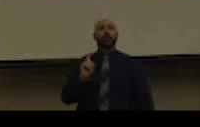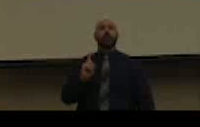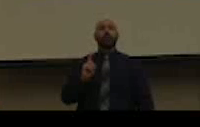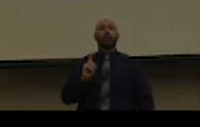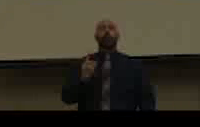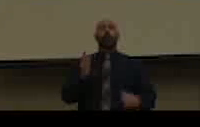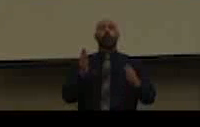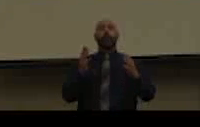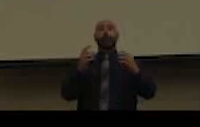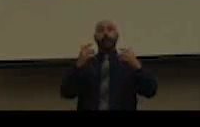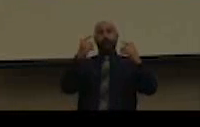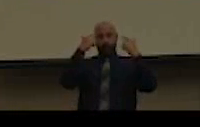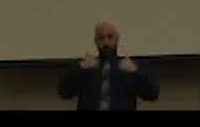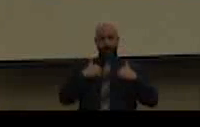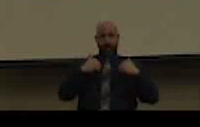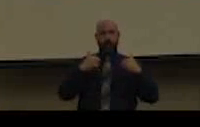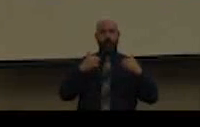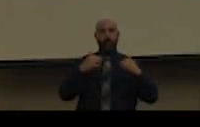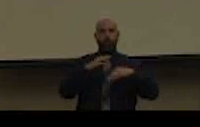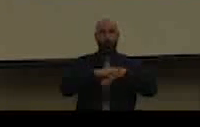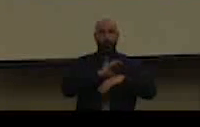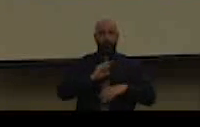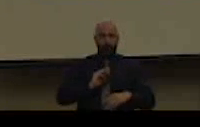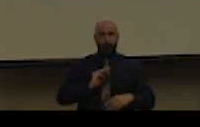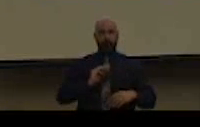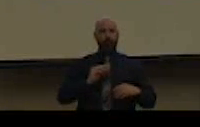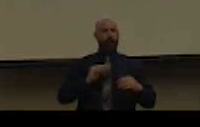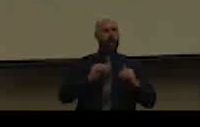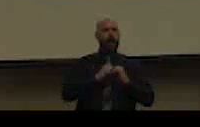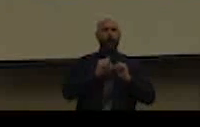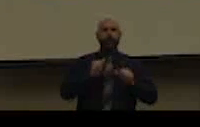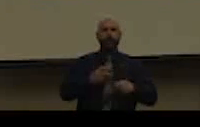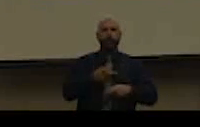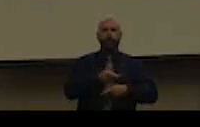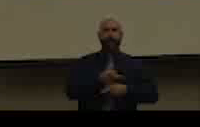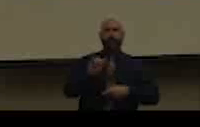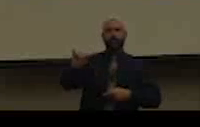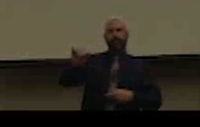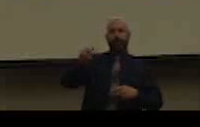keep that issue in mind? How do we